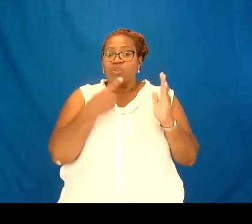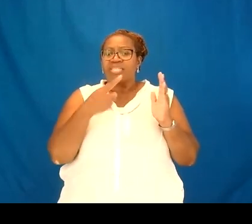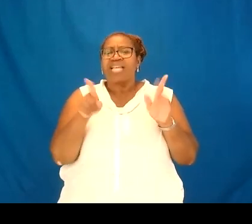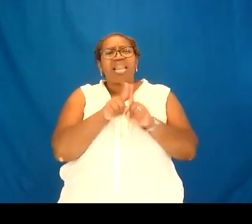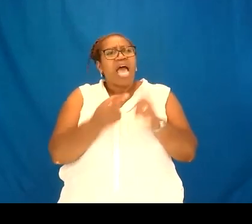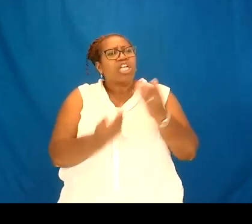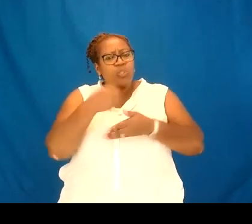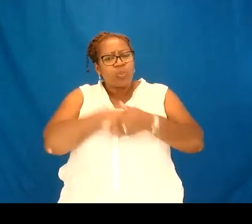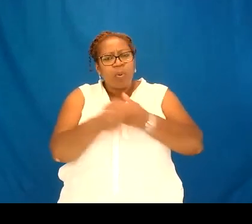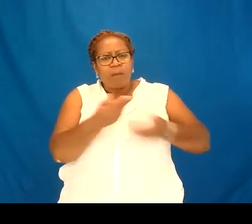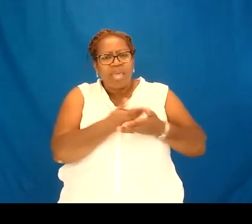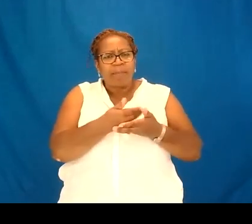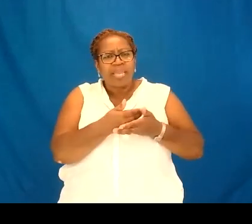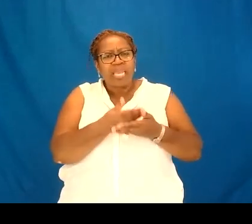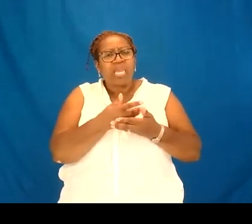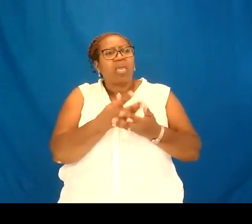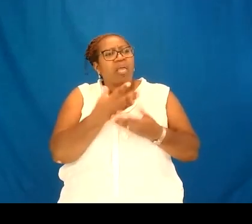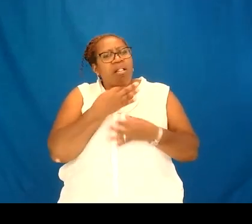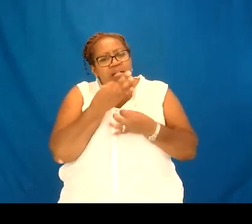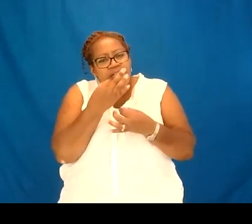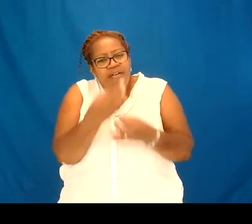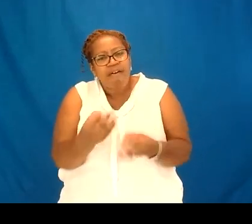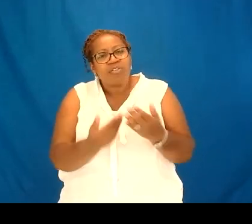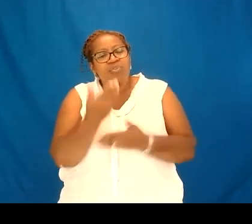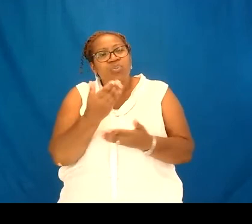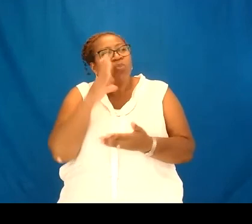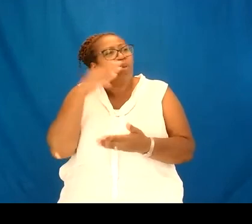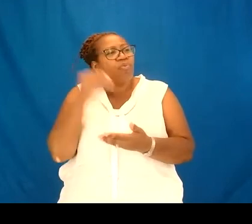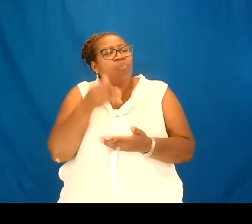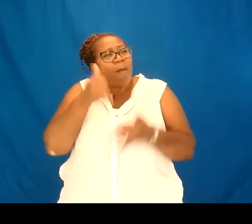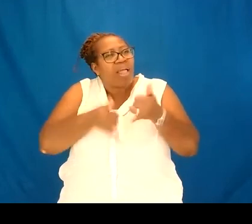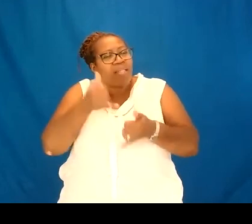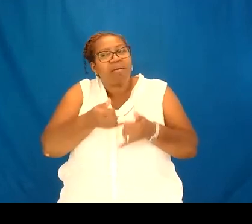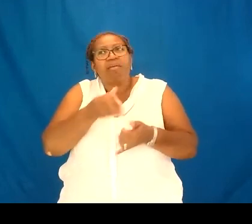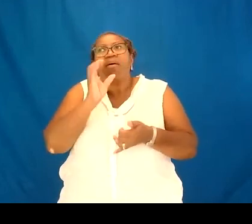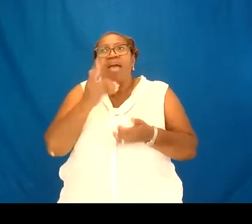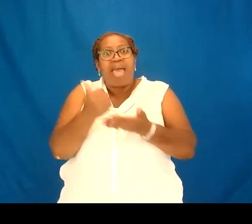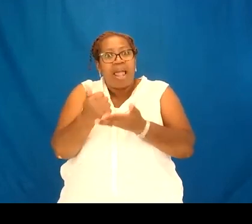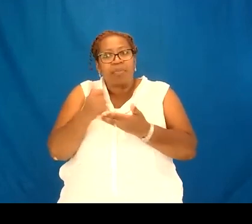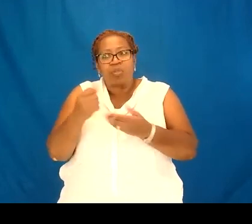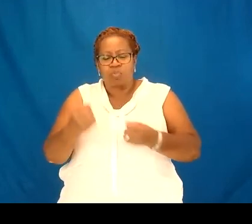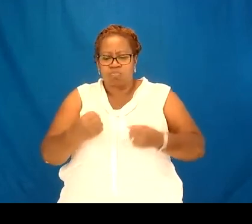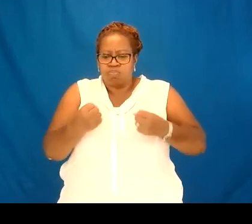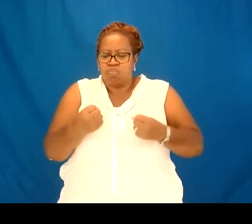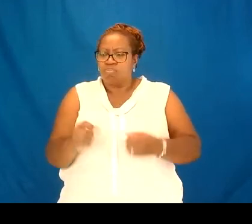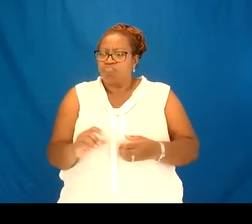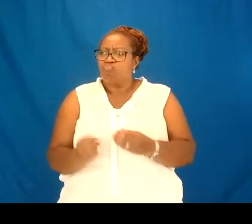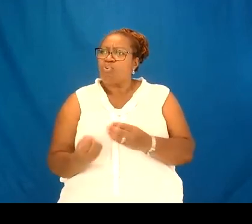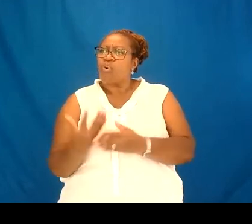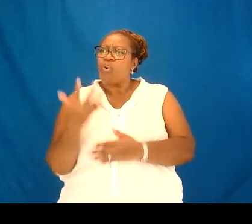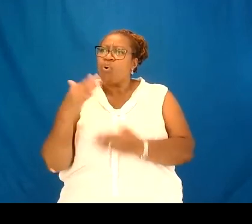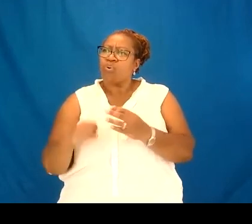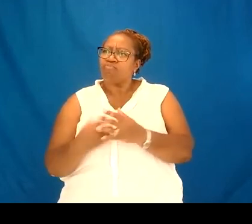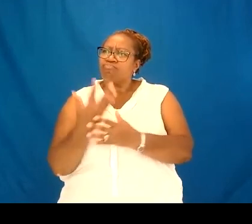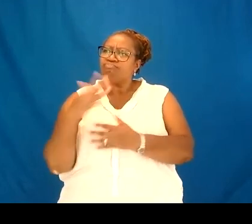your salvation. Peter has come to know firsthand the nourishment that Jesus gives through his word, and